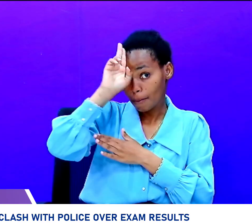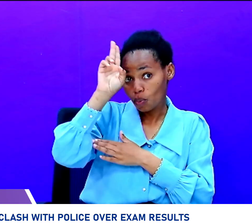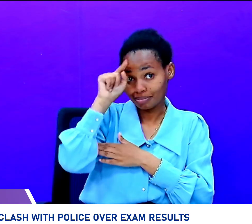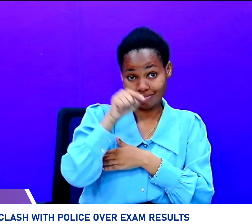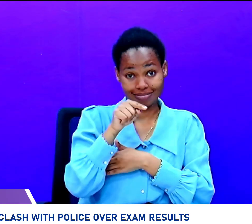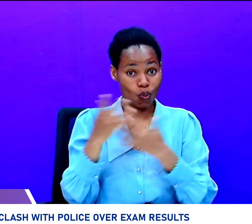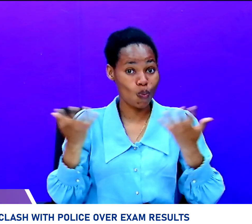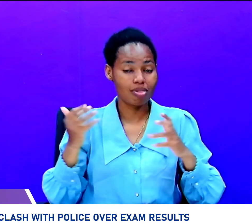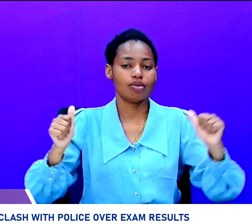And finally,